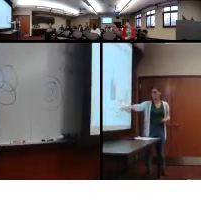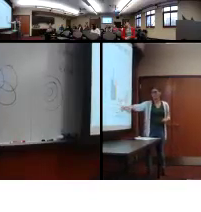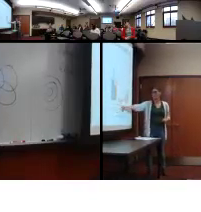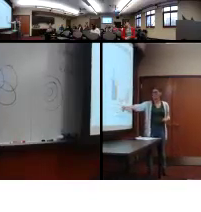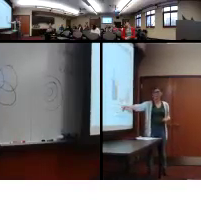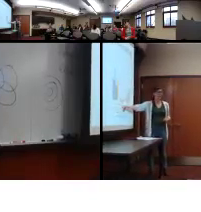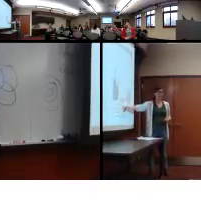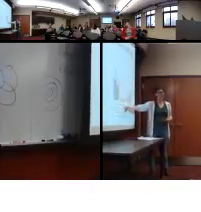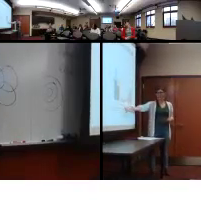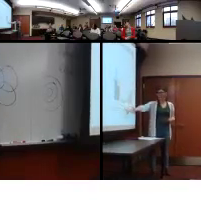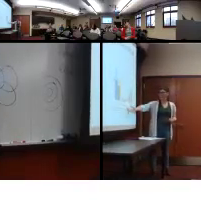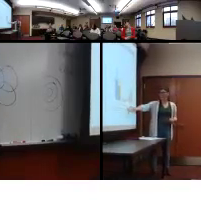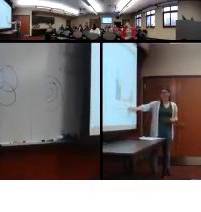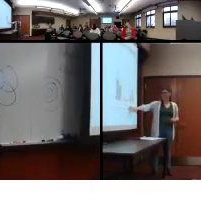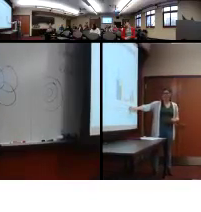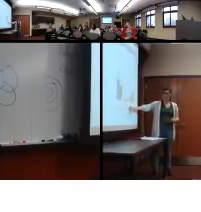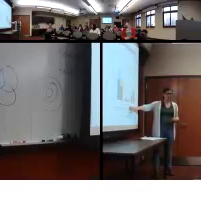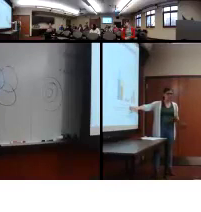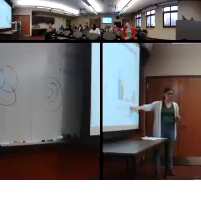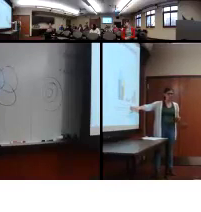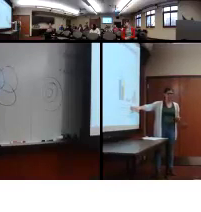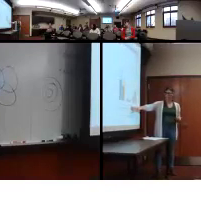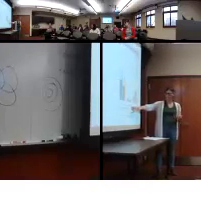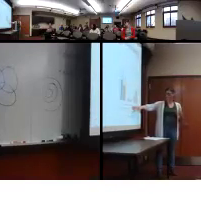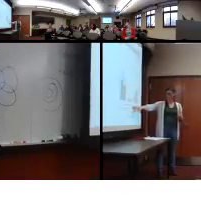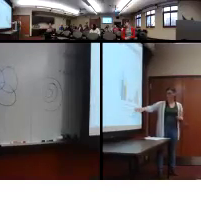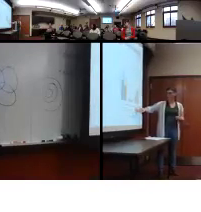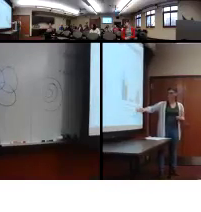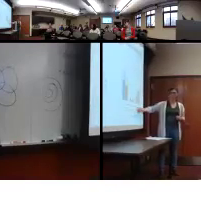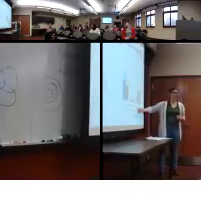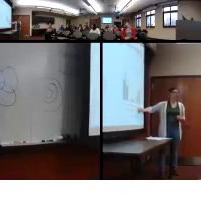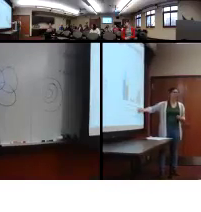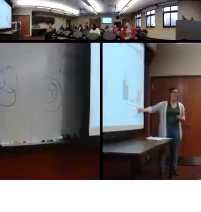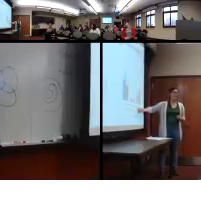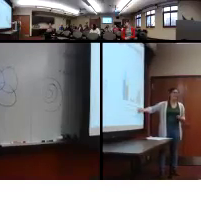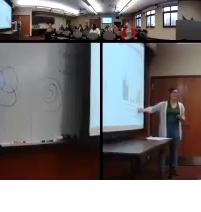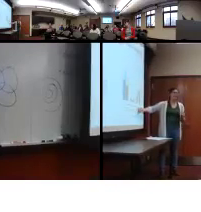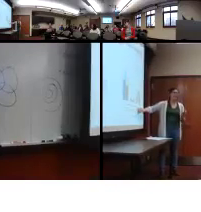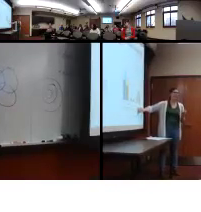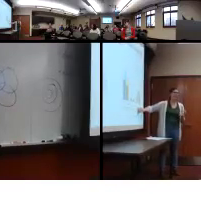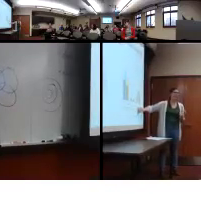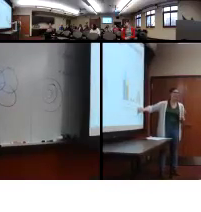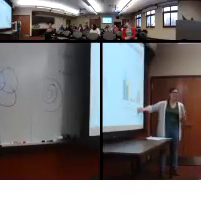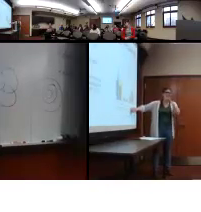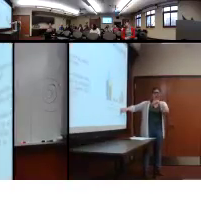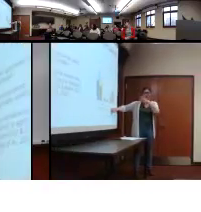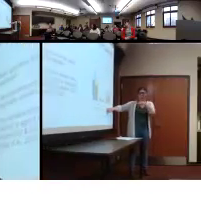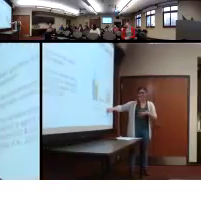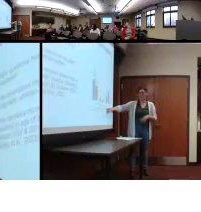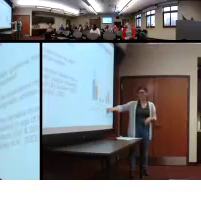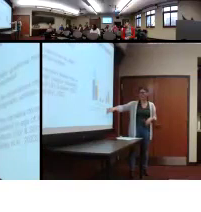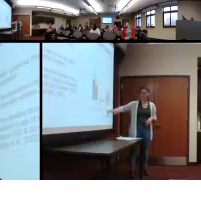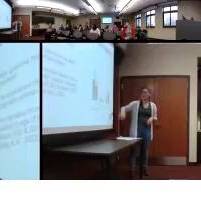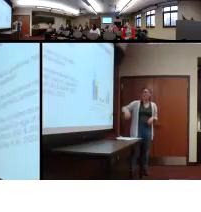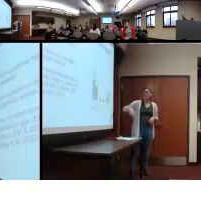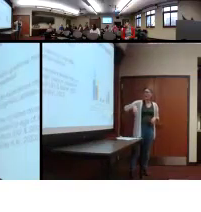children, native signing adults, late signing children, late learners, and late people who were late learners as children, but then when